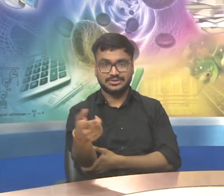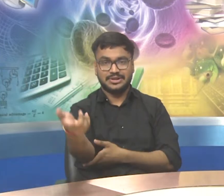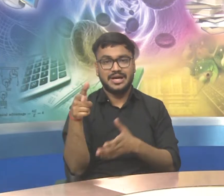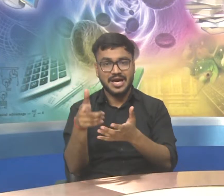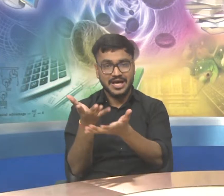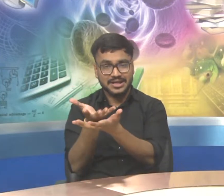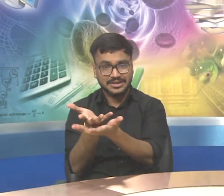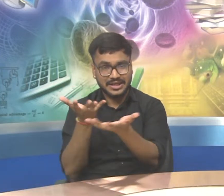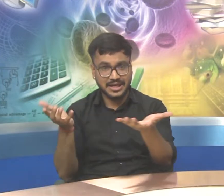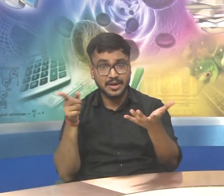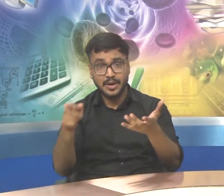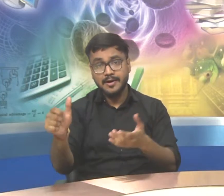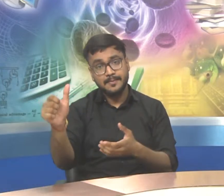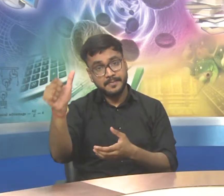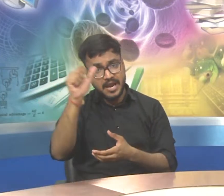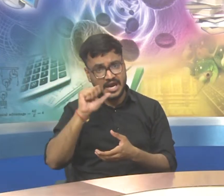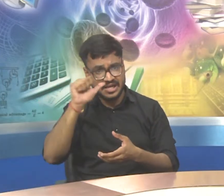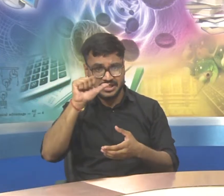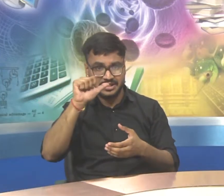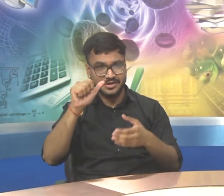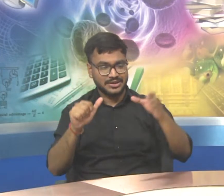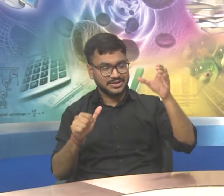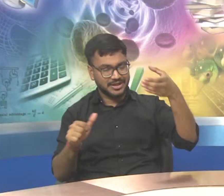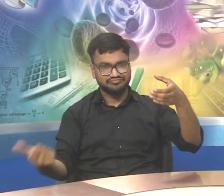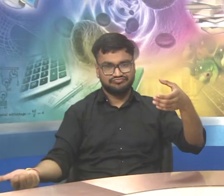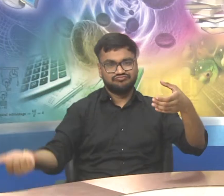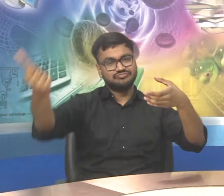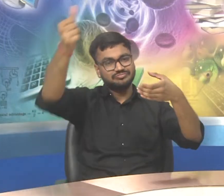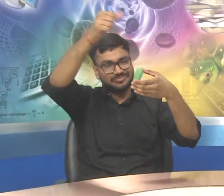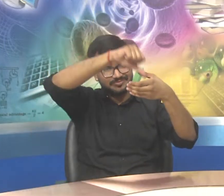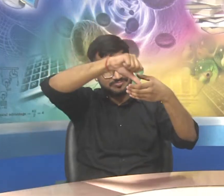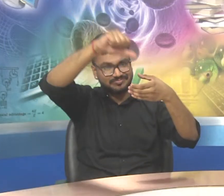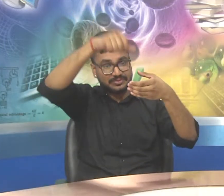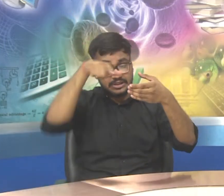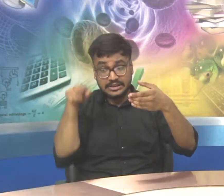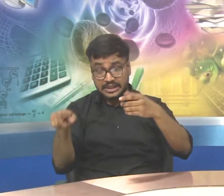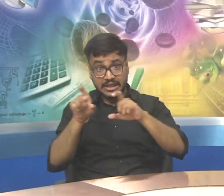Firstly, take a clean glass and pour some water into it.